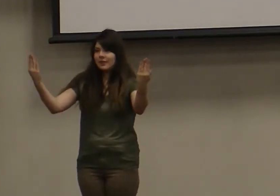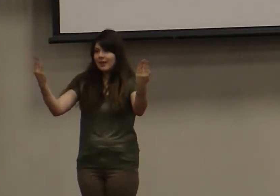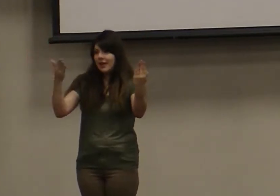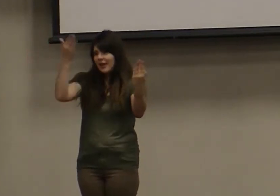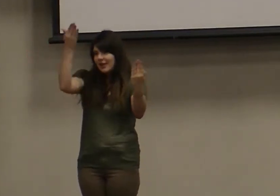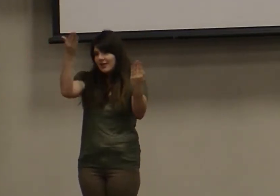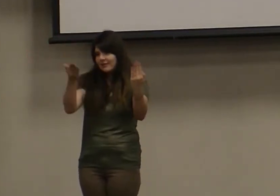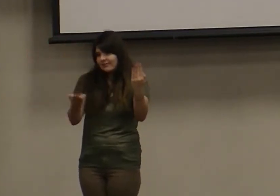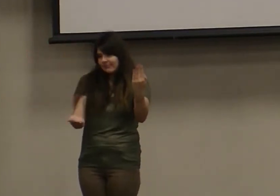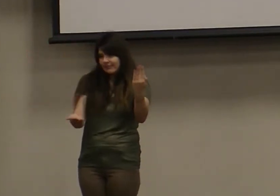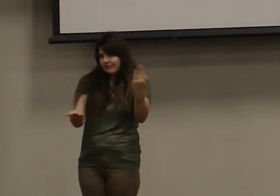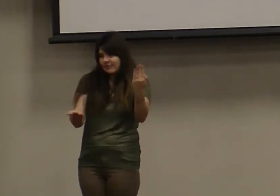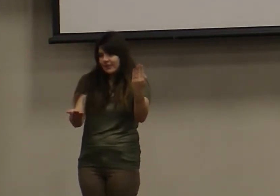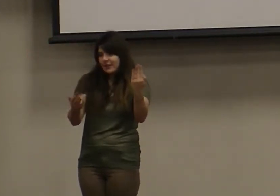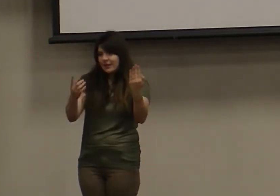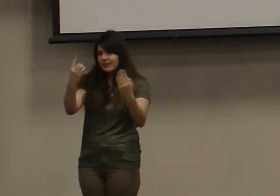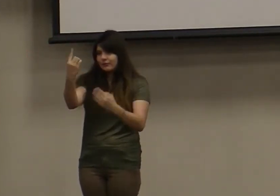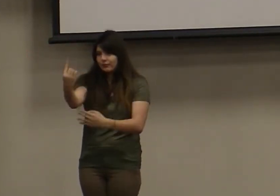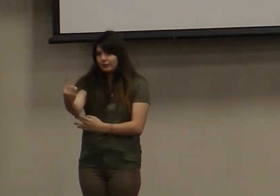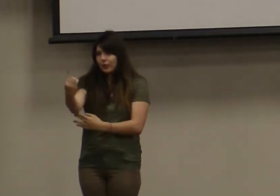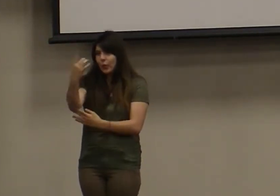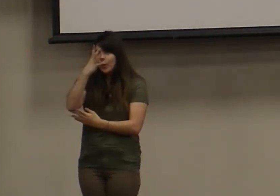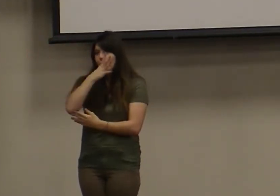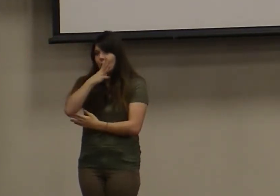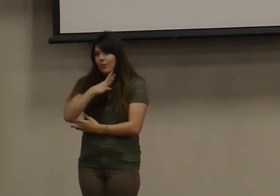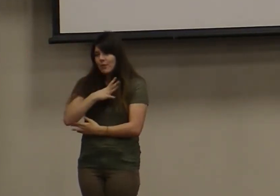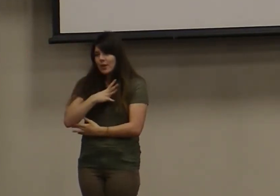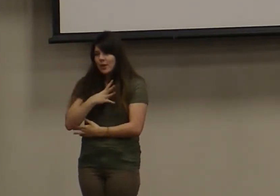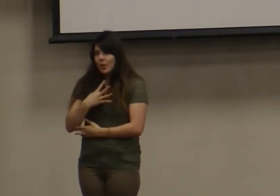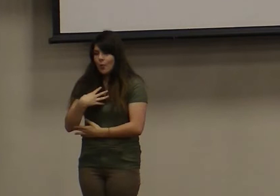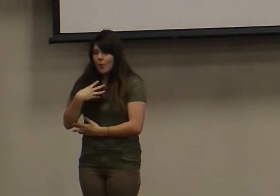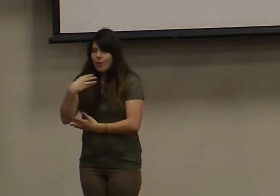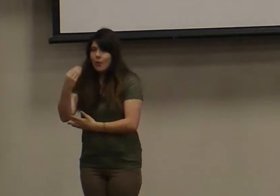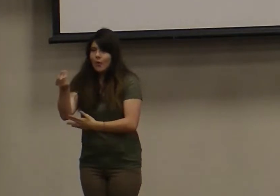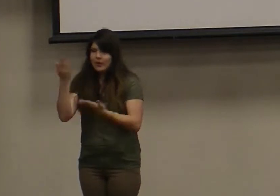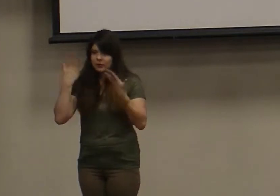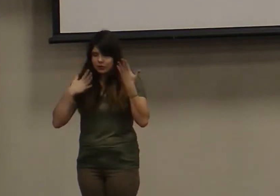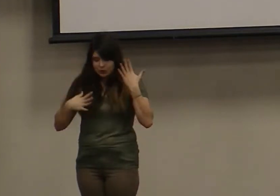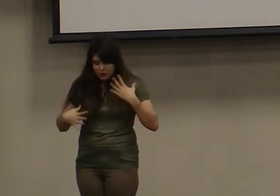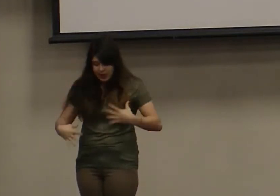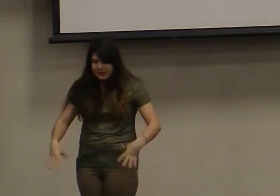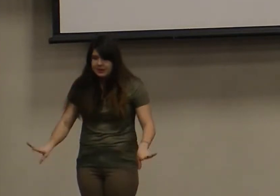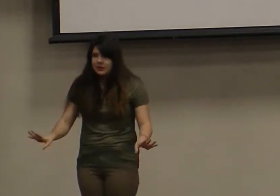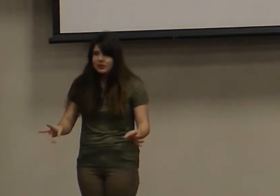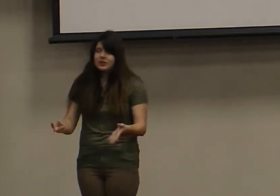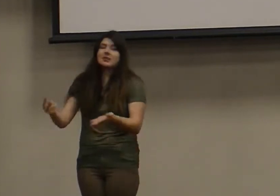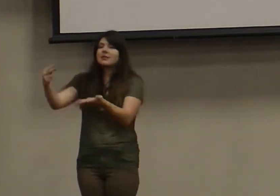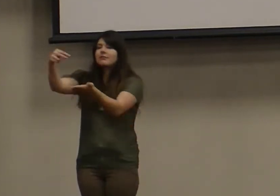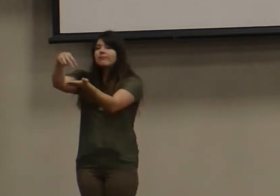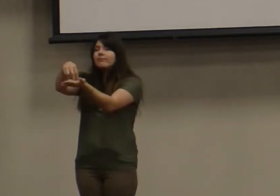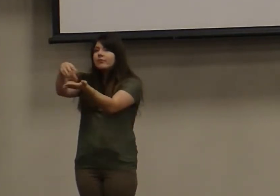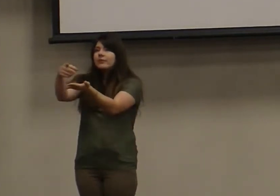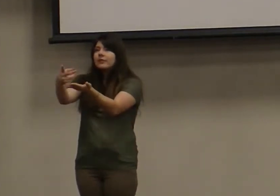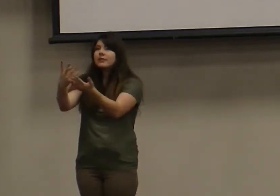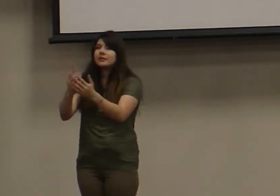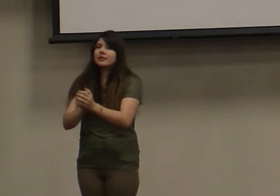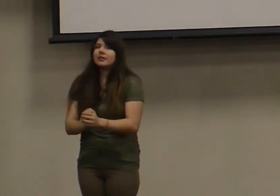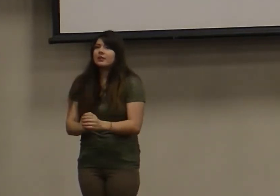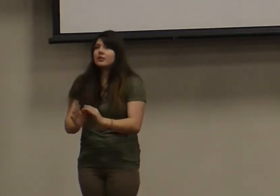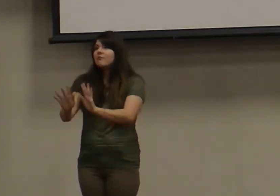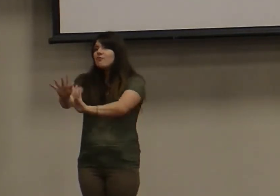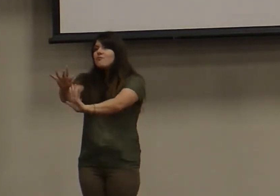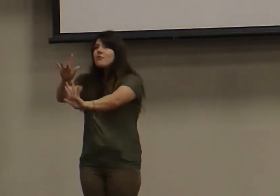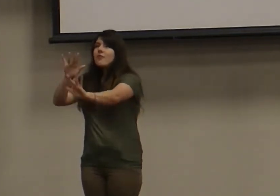there stands a young lady in a white gown. And as she stands at that door, she radiates all